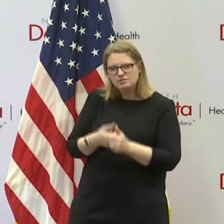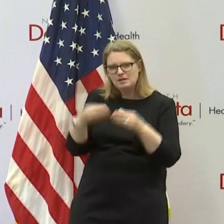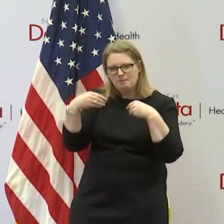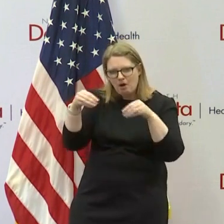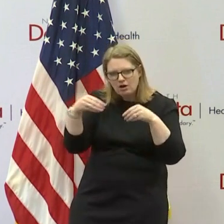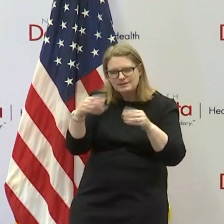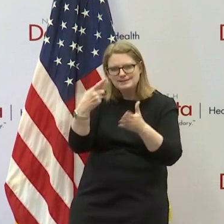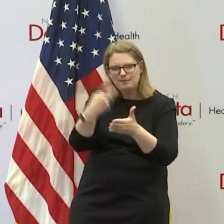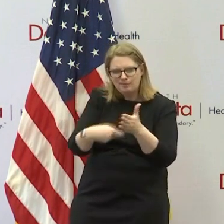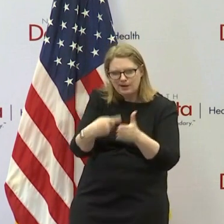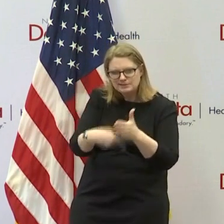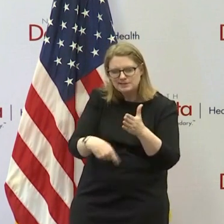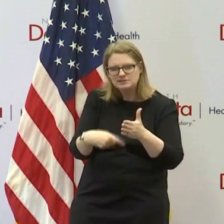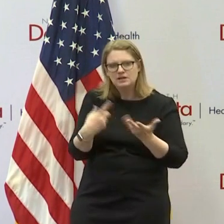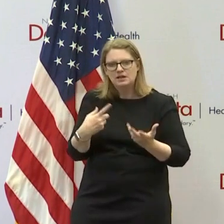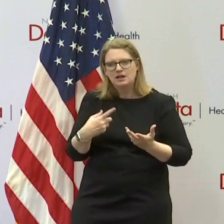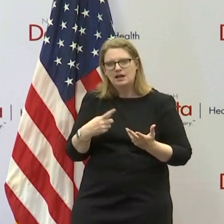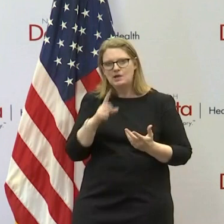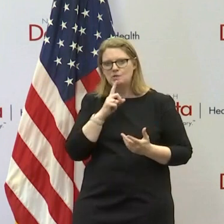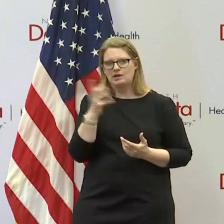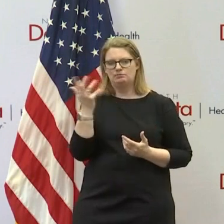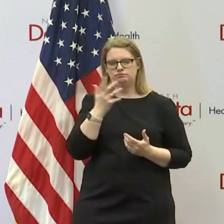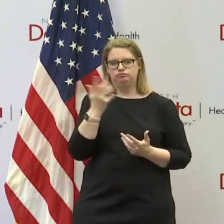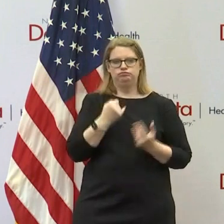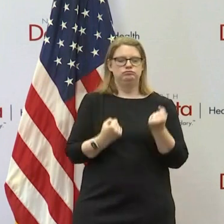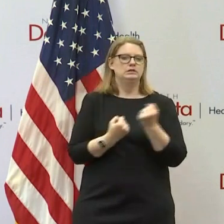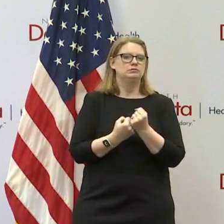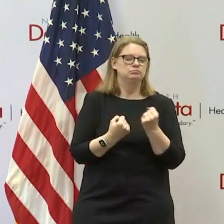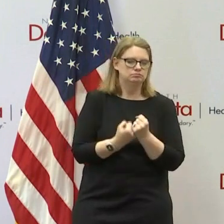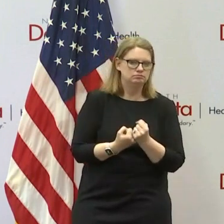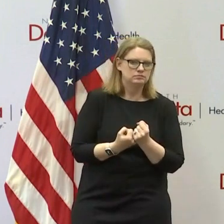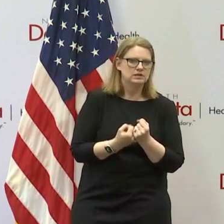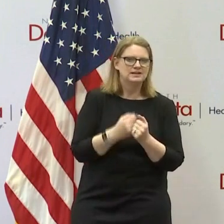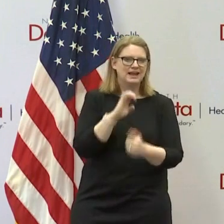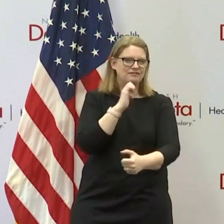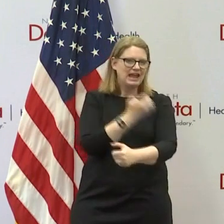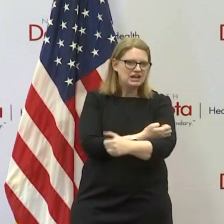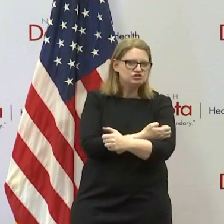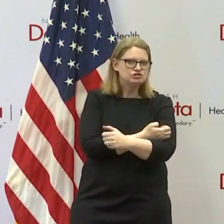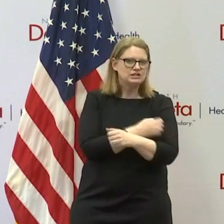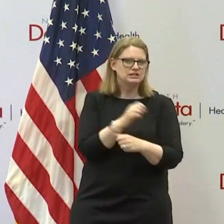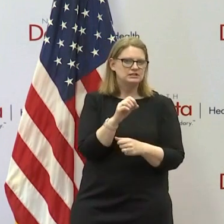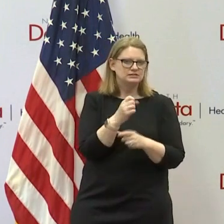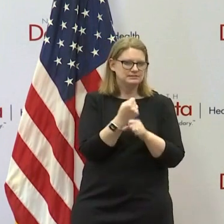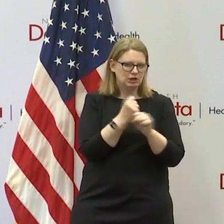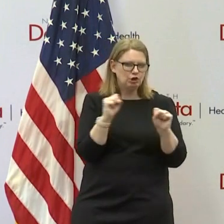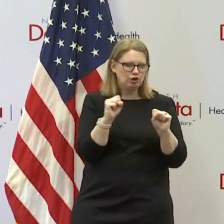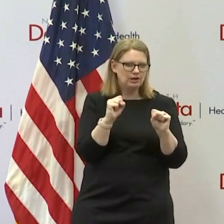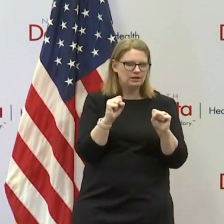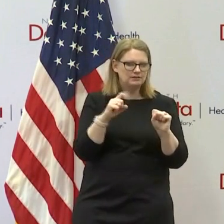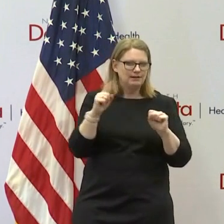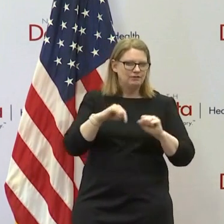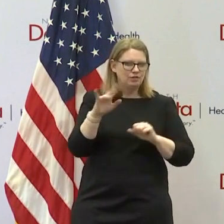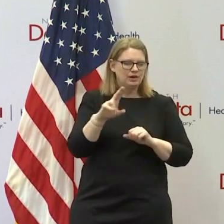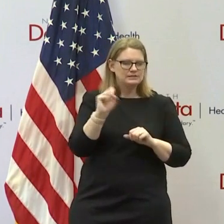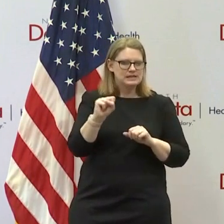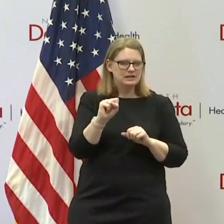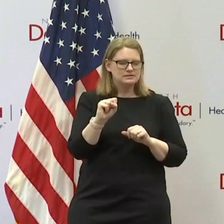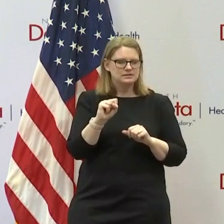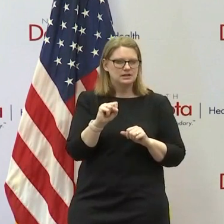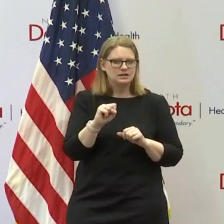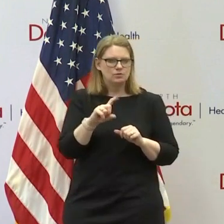He understands, and obviously he's been a huge supporter and proponent of energy security for the United States, and